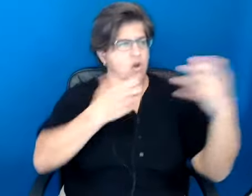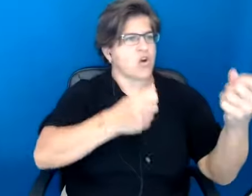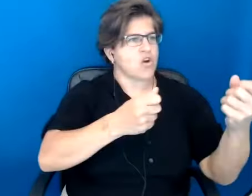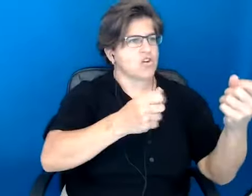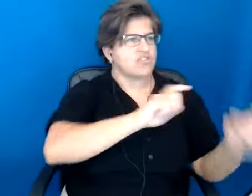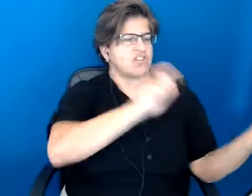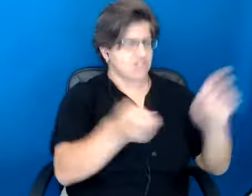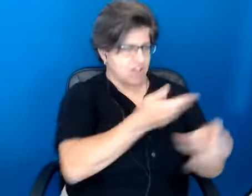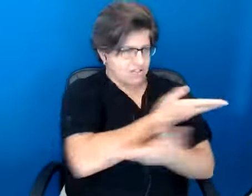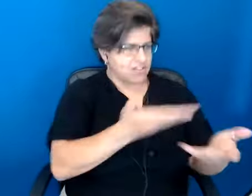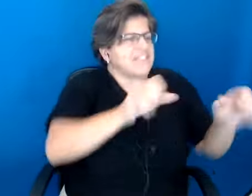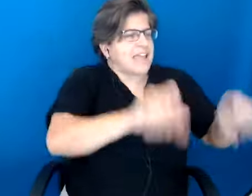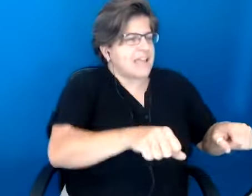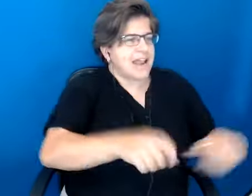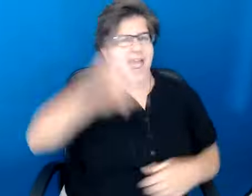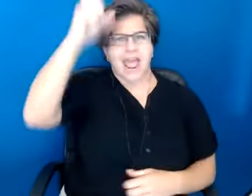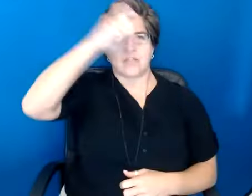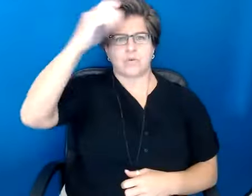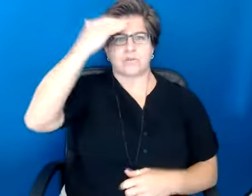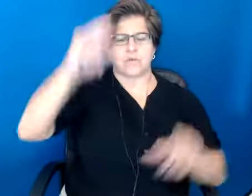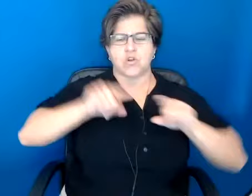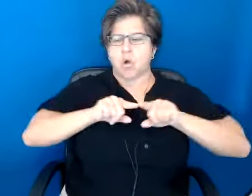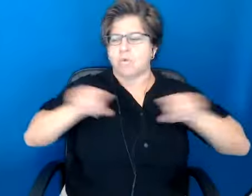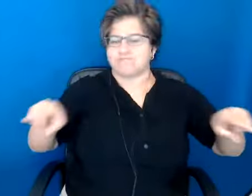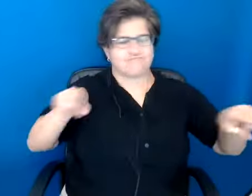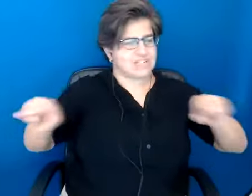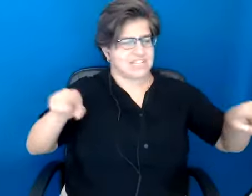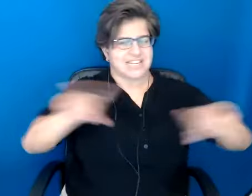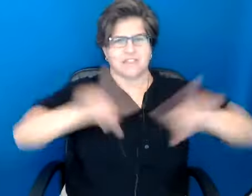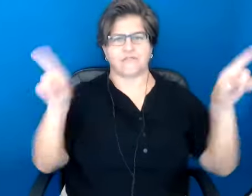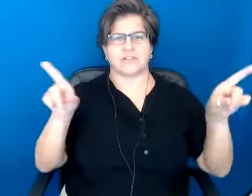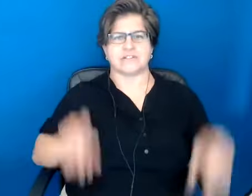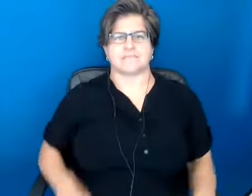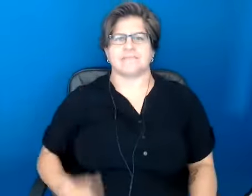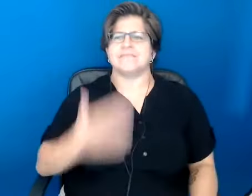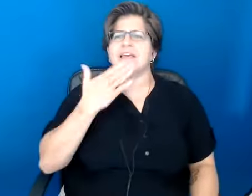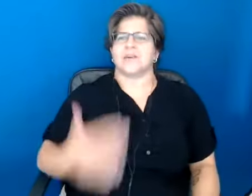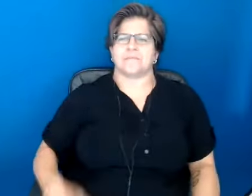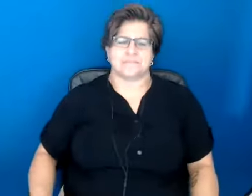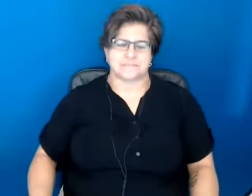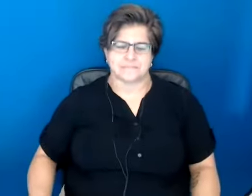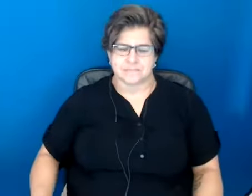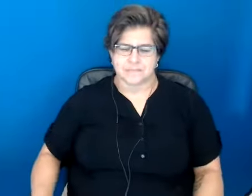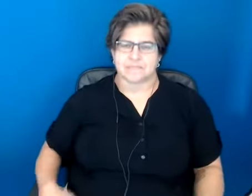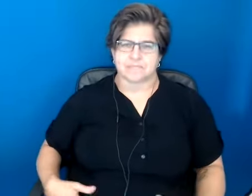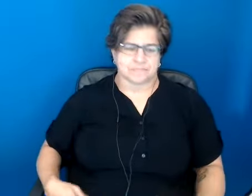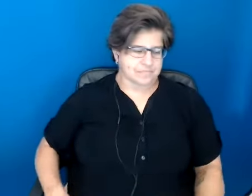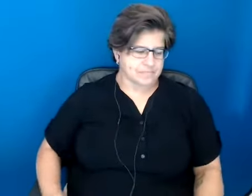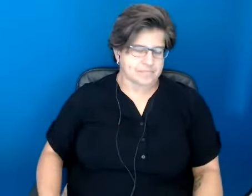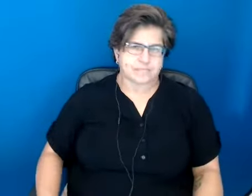me the serenity to accept the things I cannot change, courage to change the things I can, and the